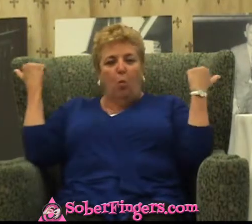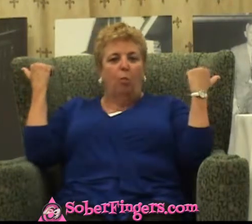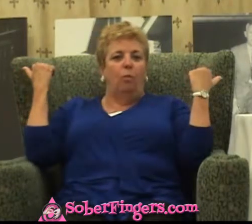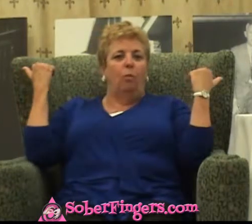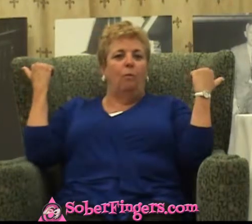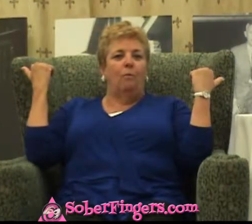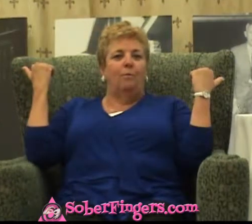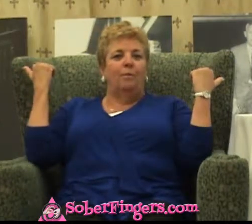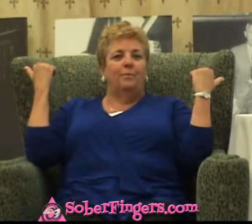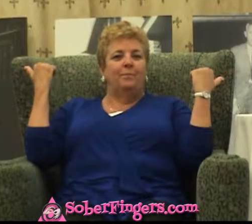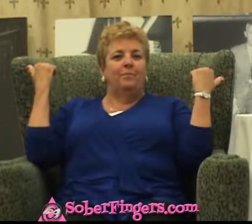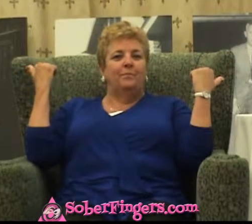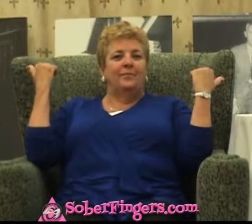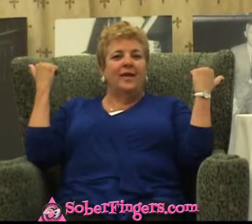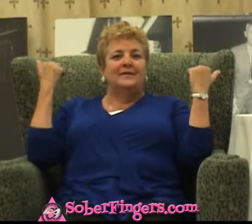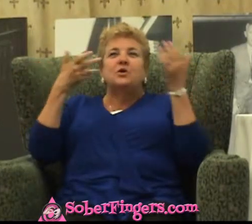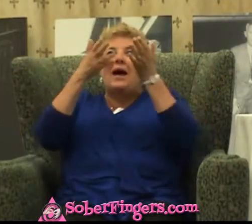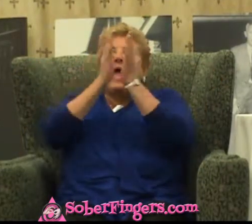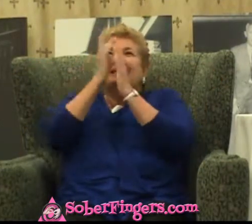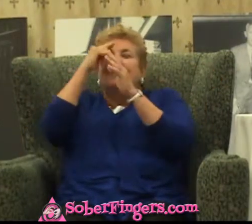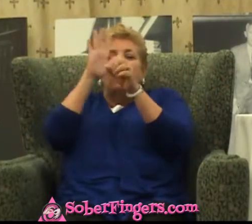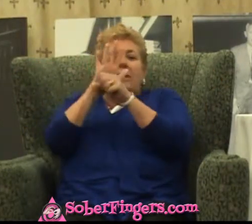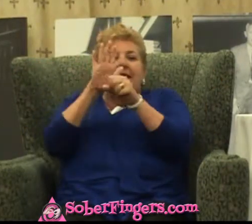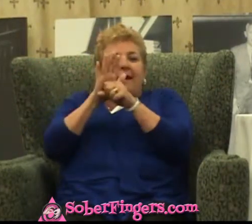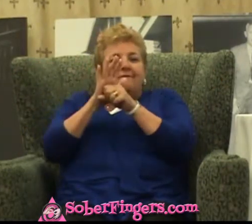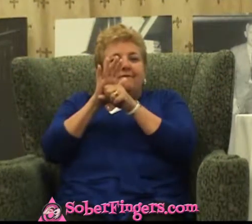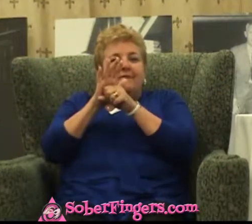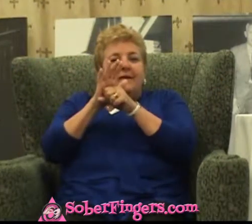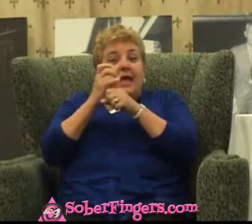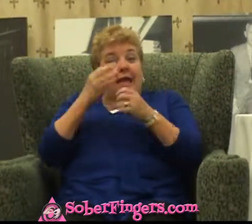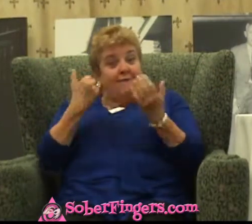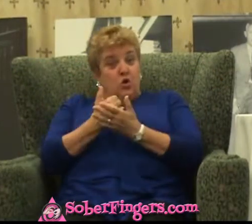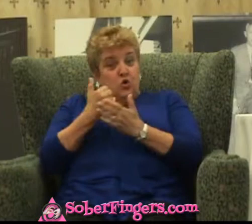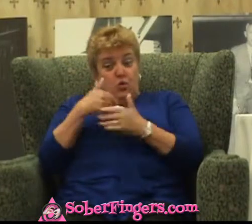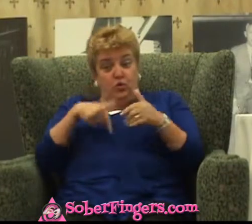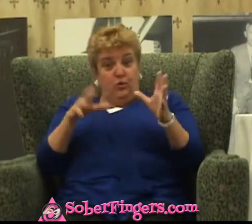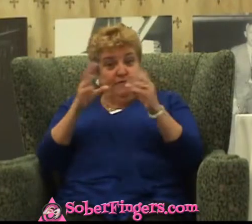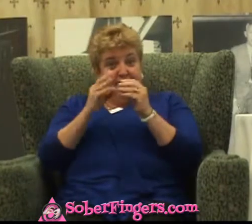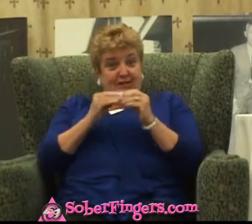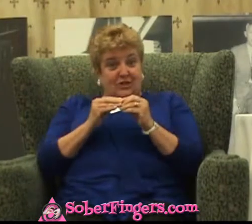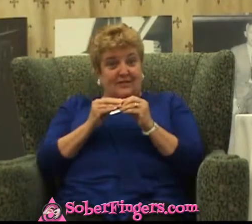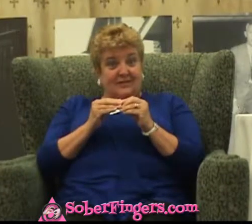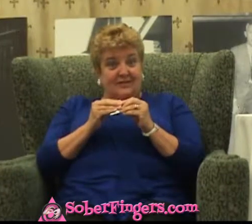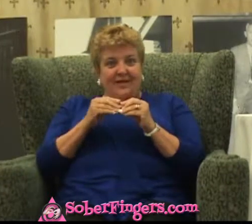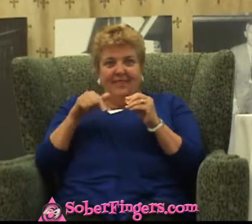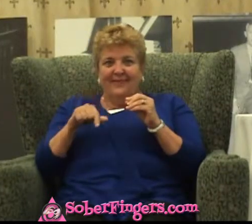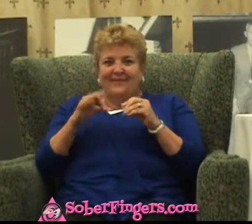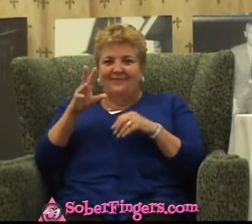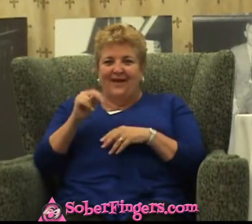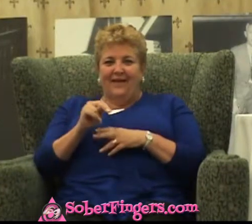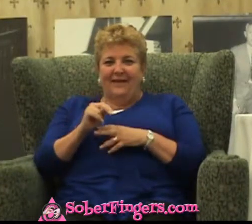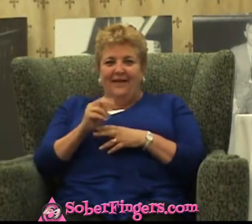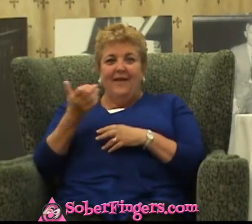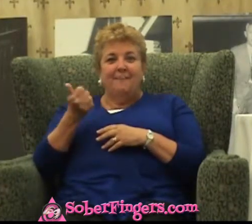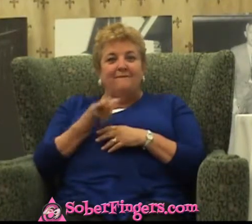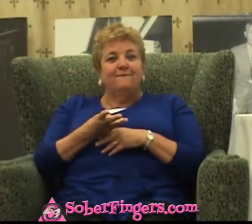But to ask for enough. If you're new to conventions and conferences, these are fun. The first couple I went to were roller coasters for